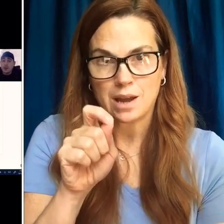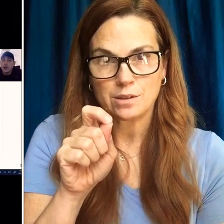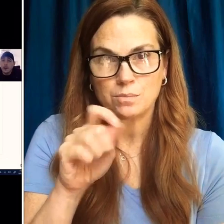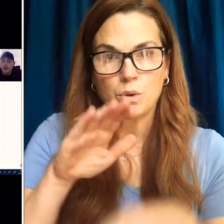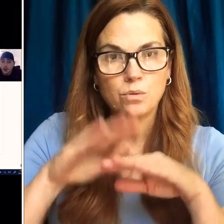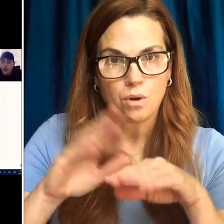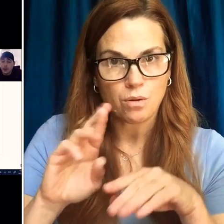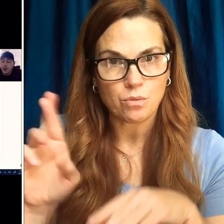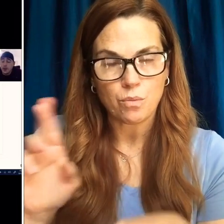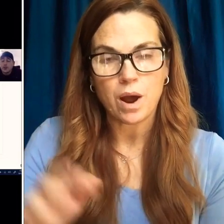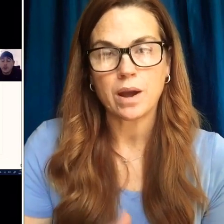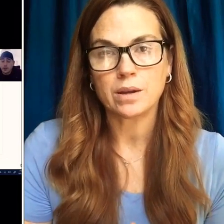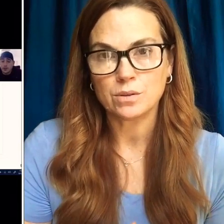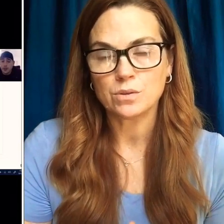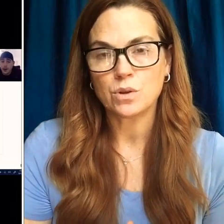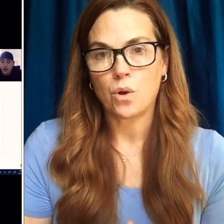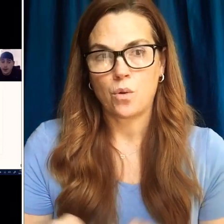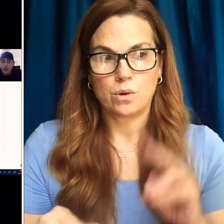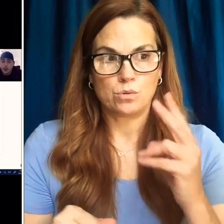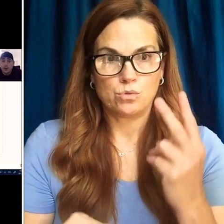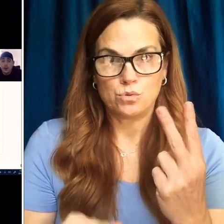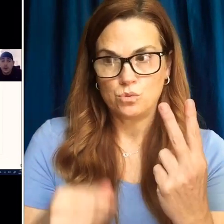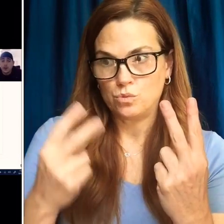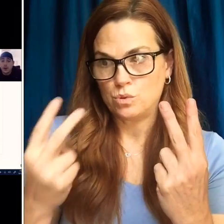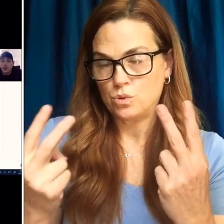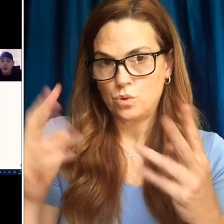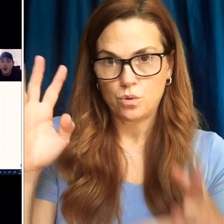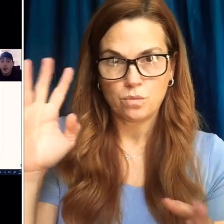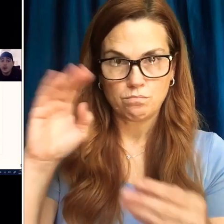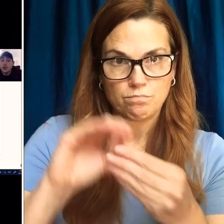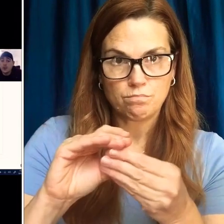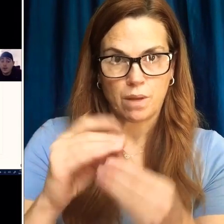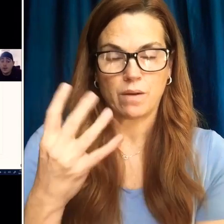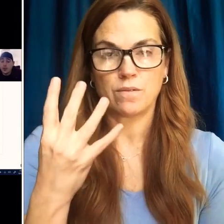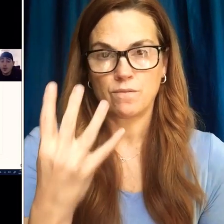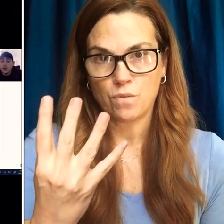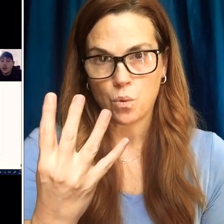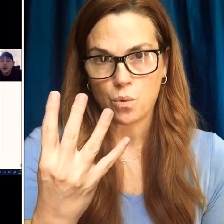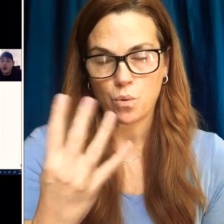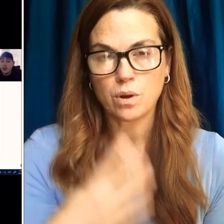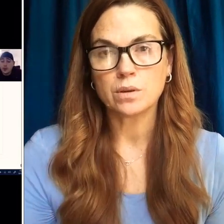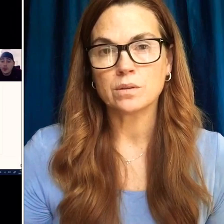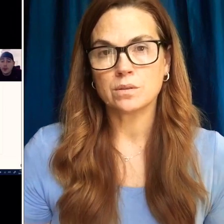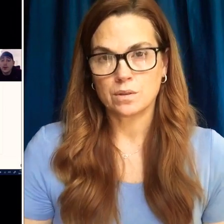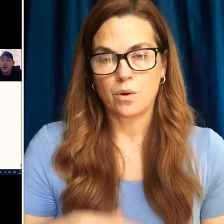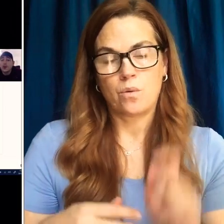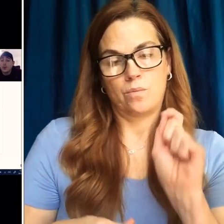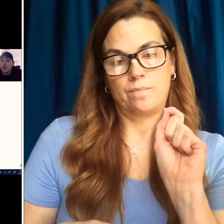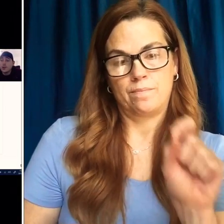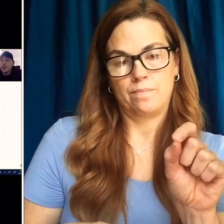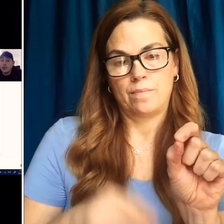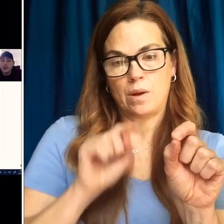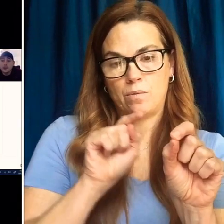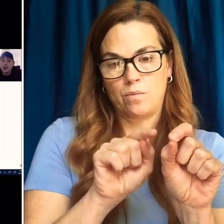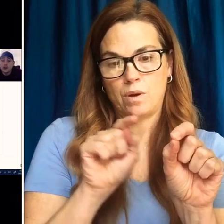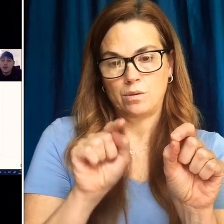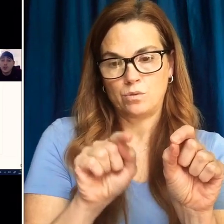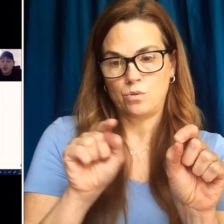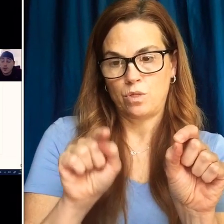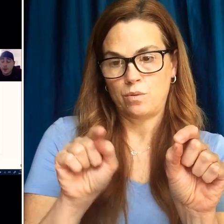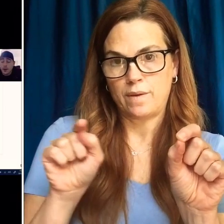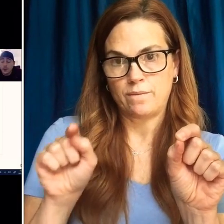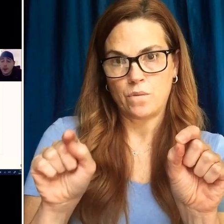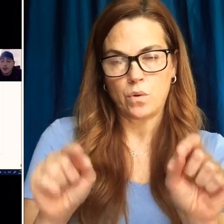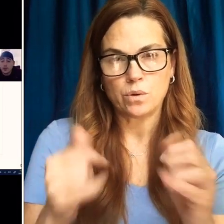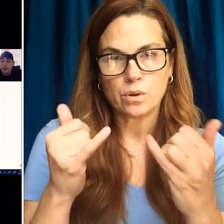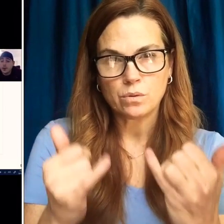right of my decimal for the two factors. Okay, so I have 1, 2, 3, 4 digits in total